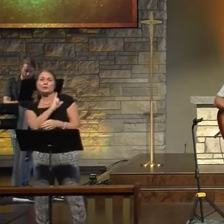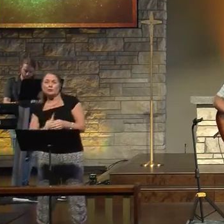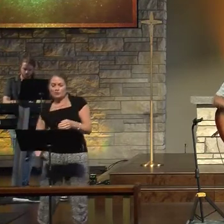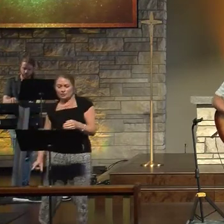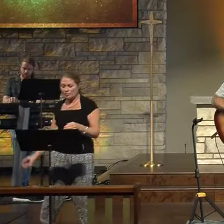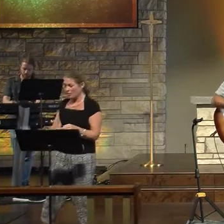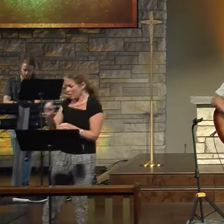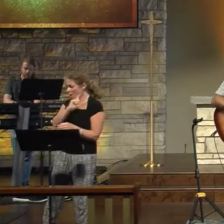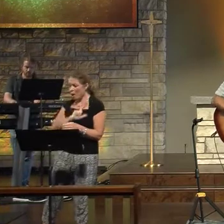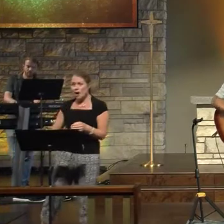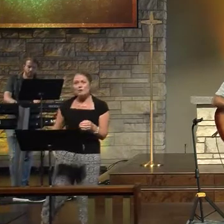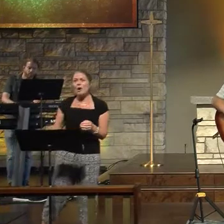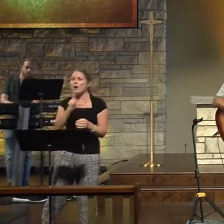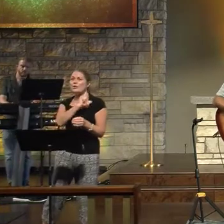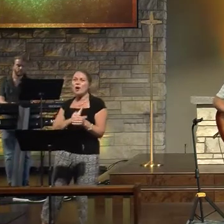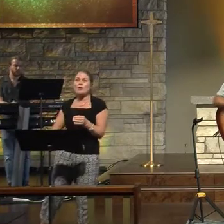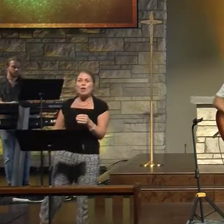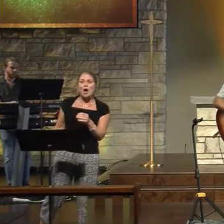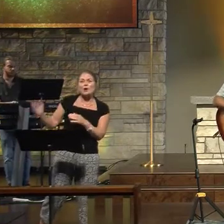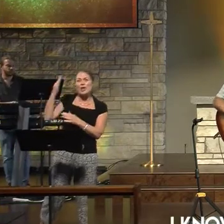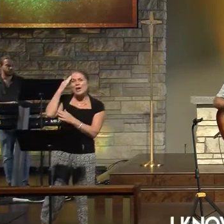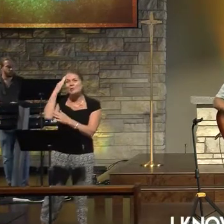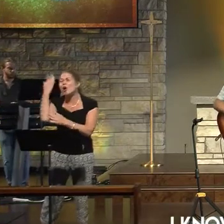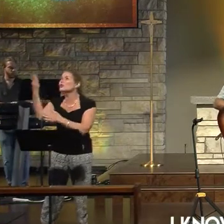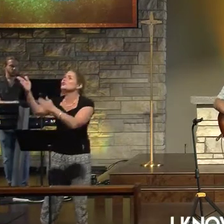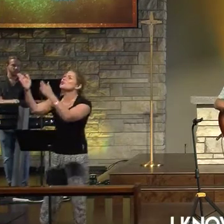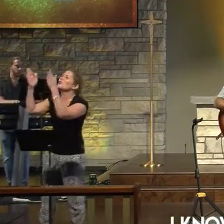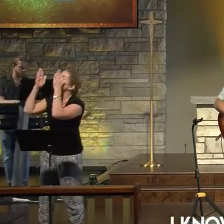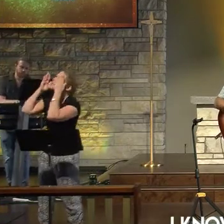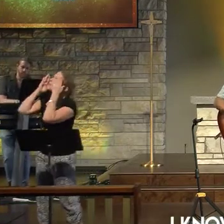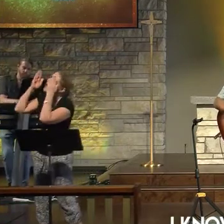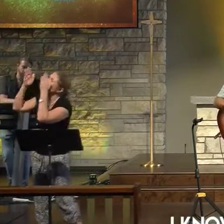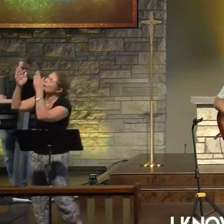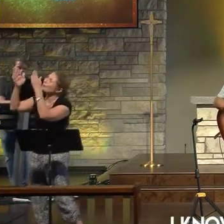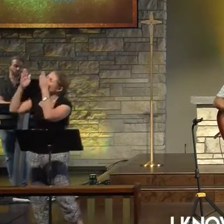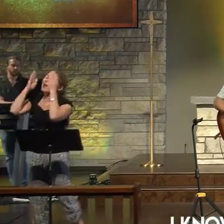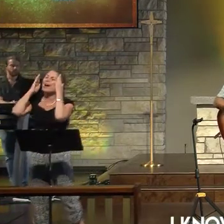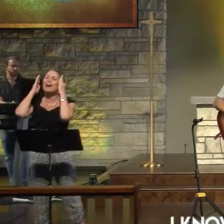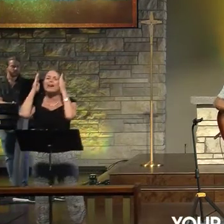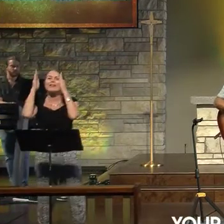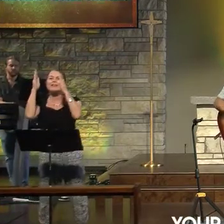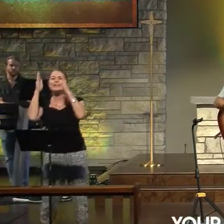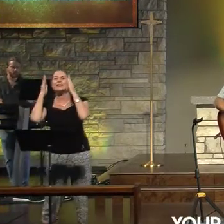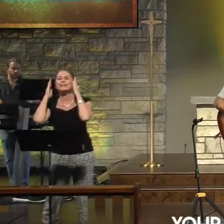found. Oh, oh Lord, oh Lord, I know you.